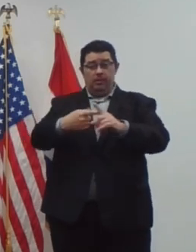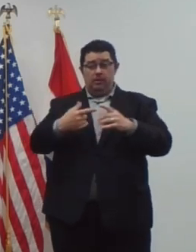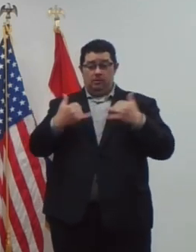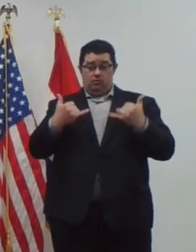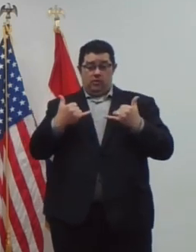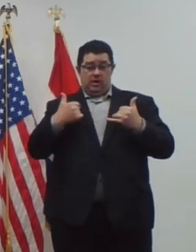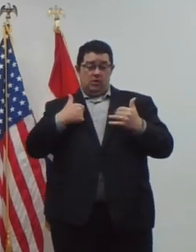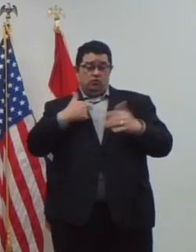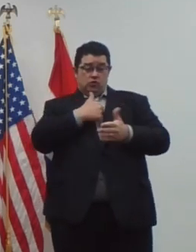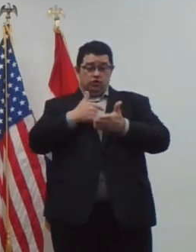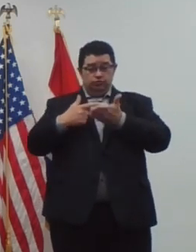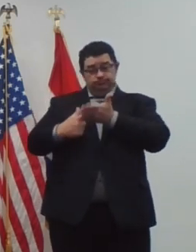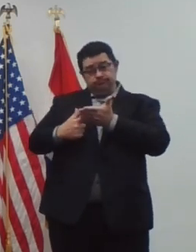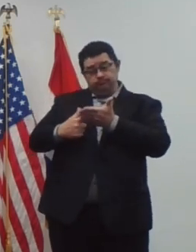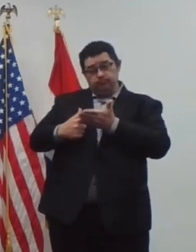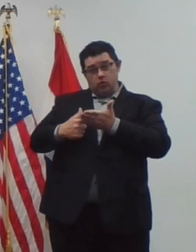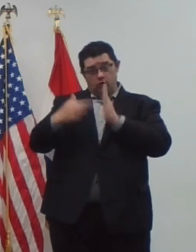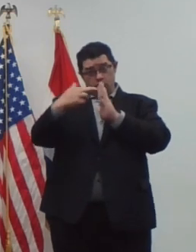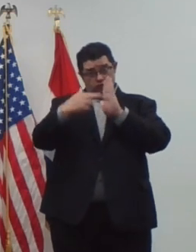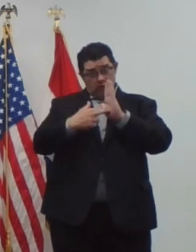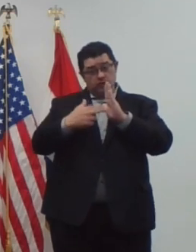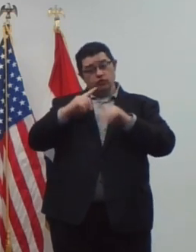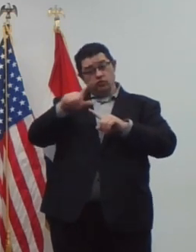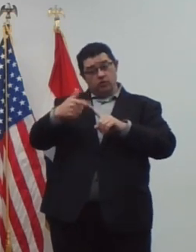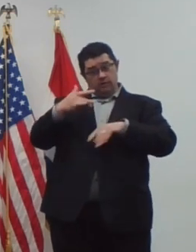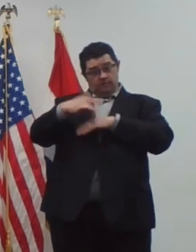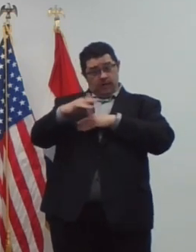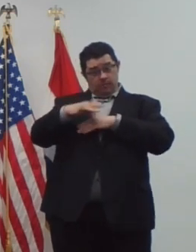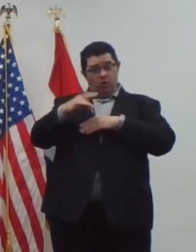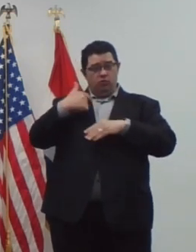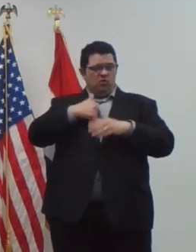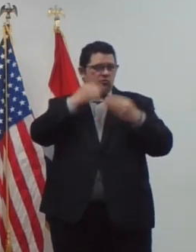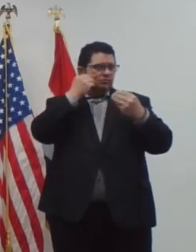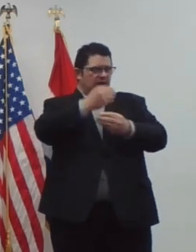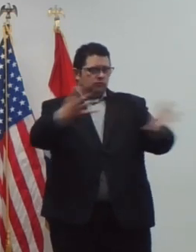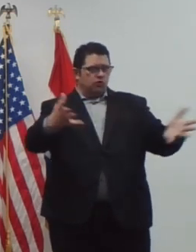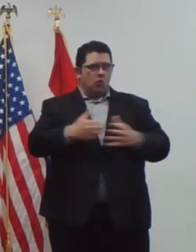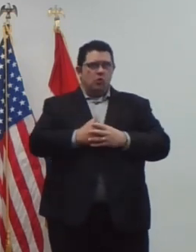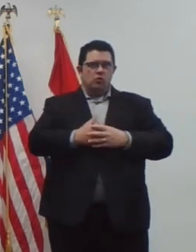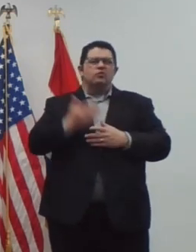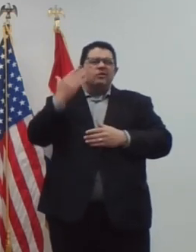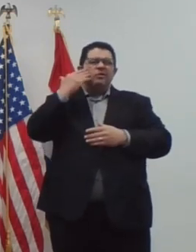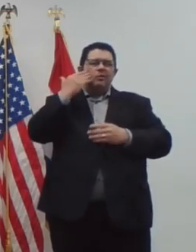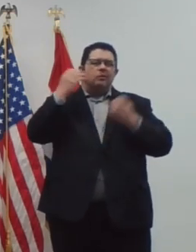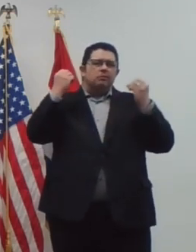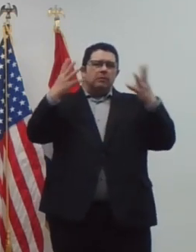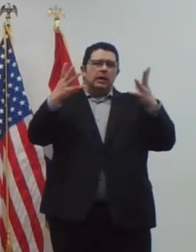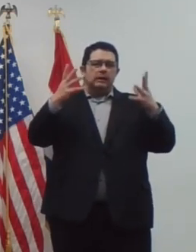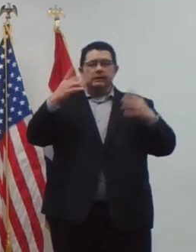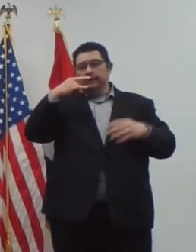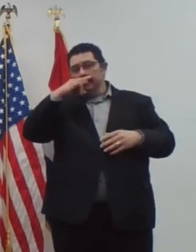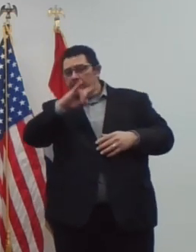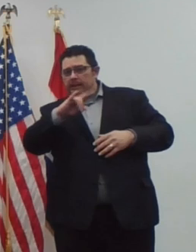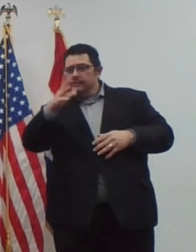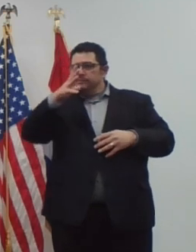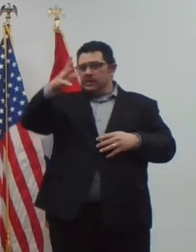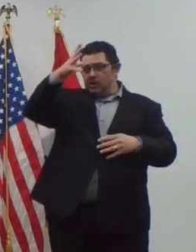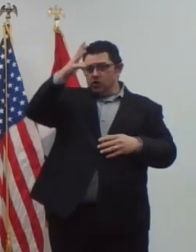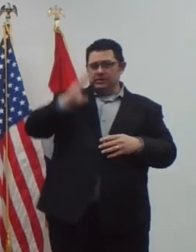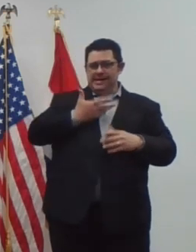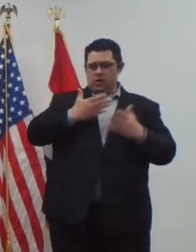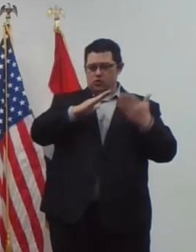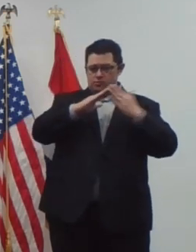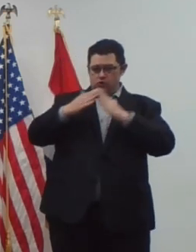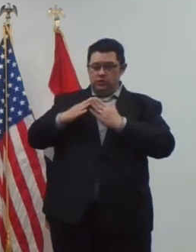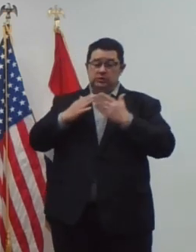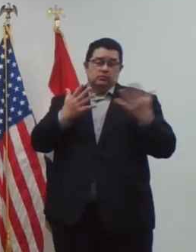now, and as those become available, we'll certainly let you know. We know that there are a lot of kids and parents in our community